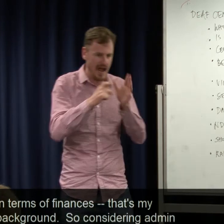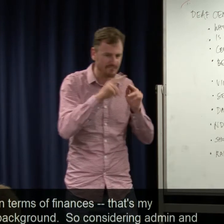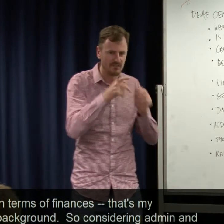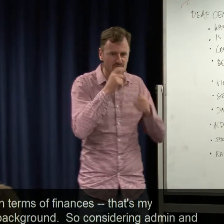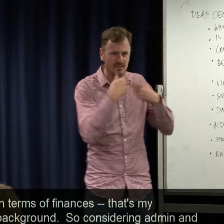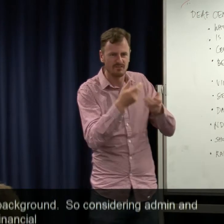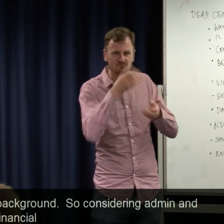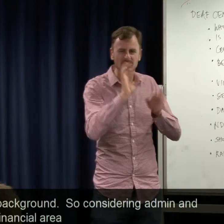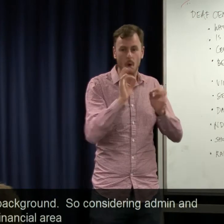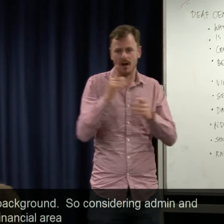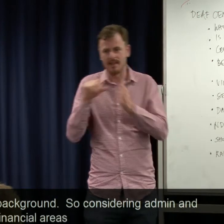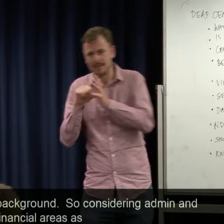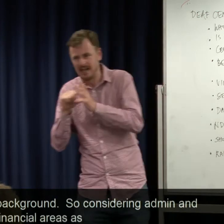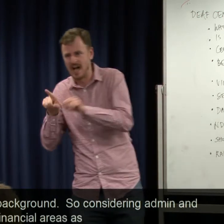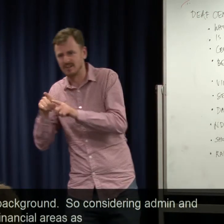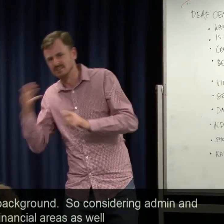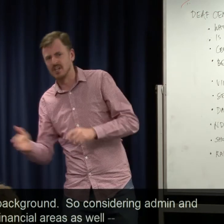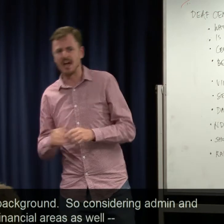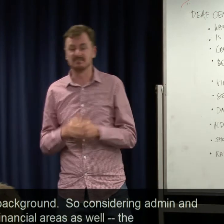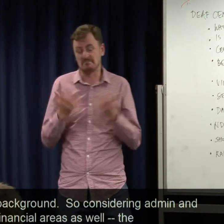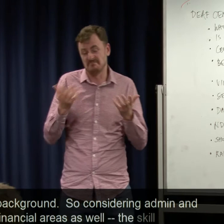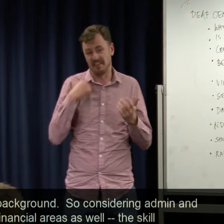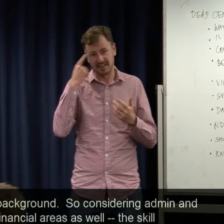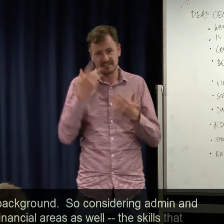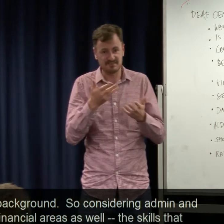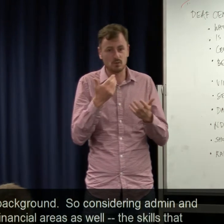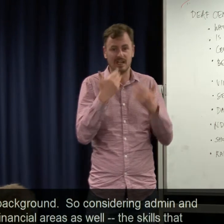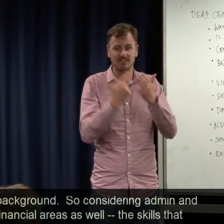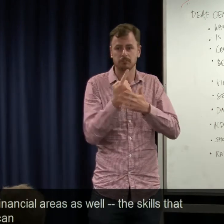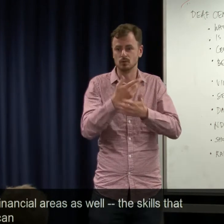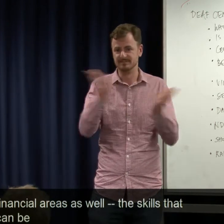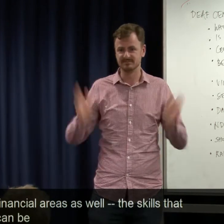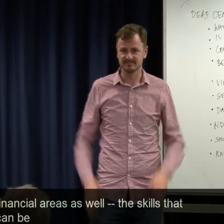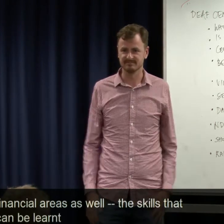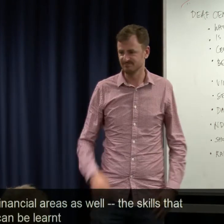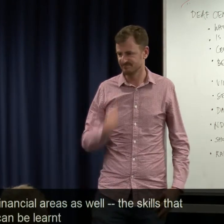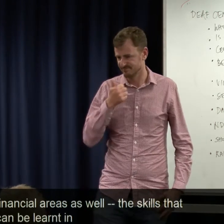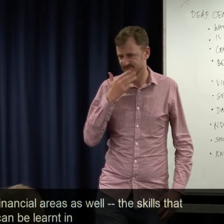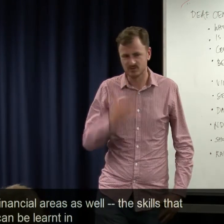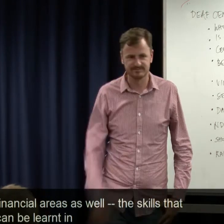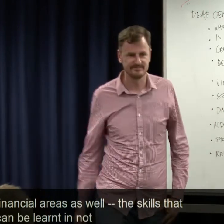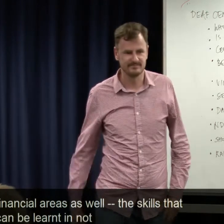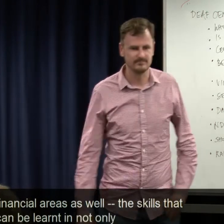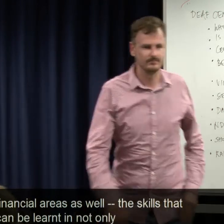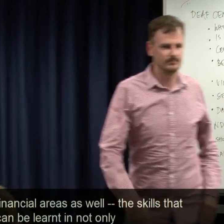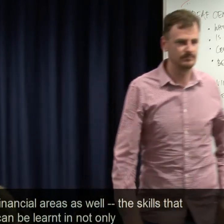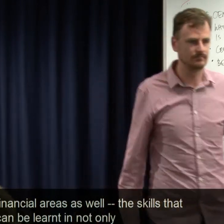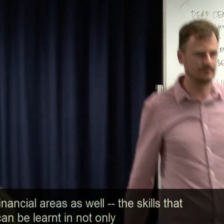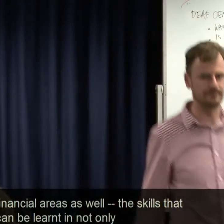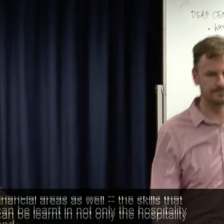well, the skills that can be learned in not only the hospitality and service industry, but also if you consider it from a business and commercial